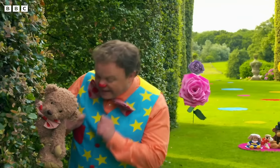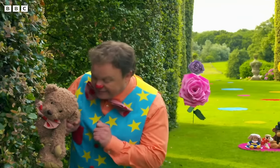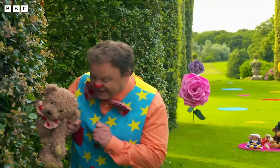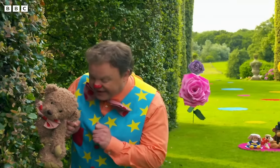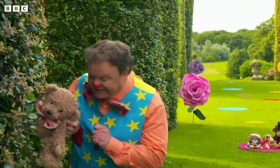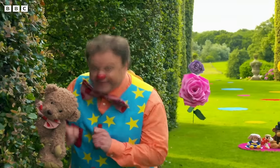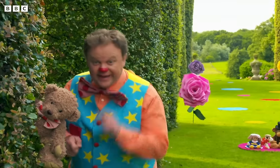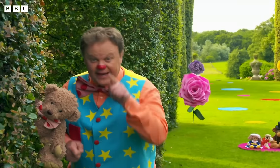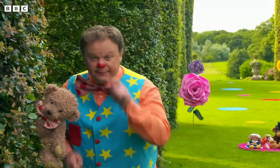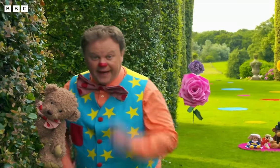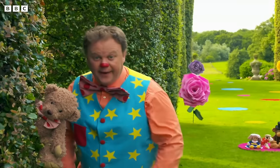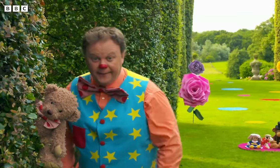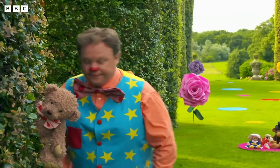Tumble Ted? Here we go.